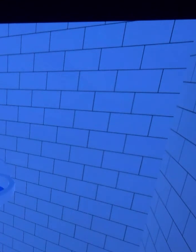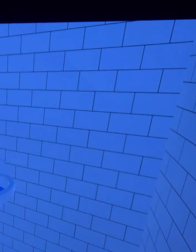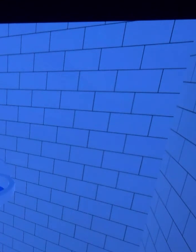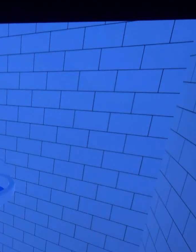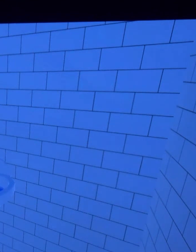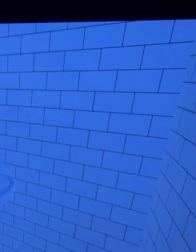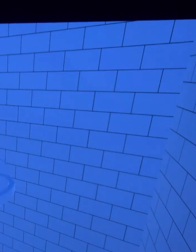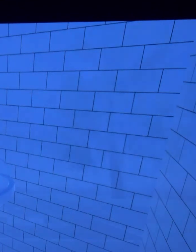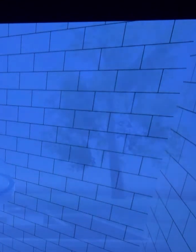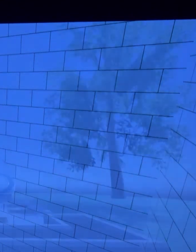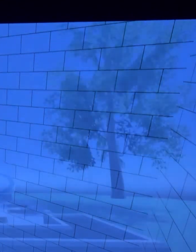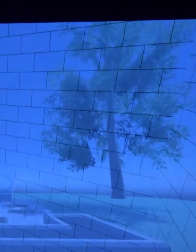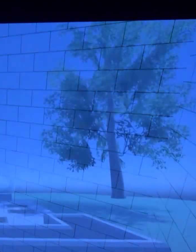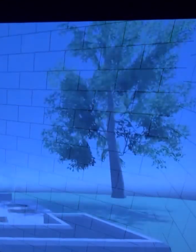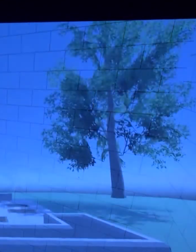Amazing.